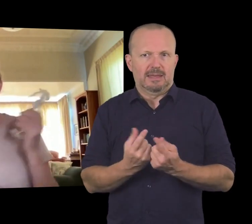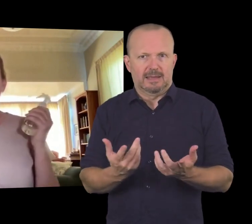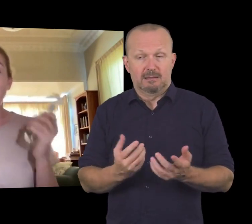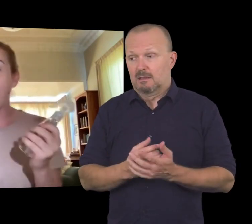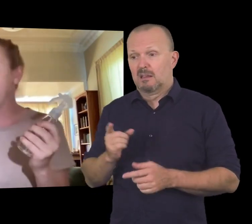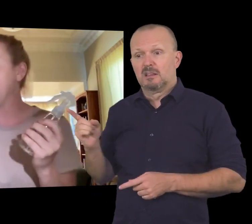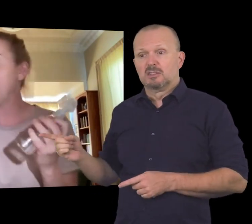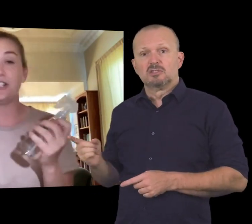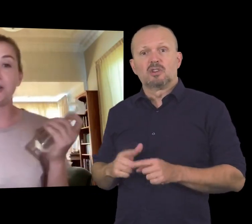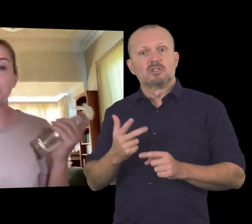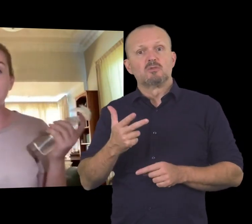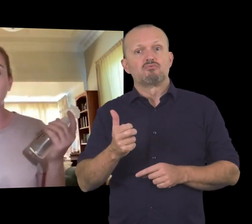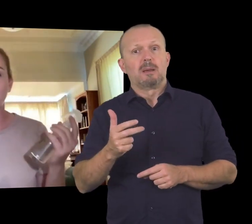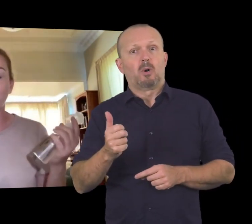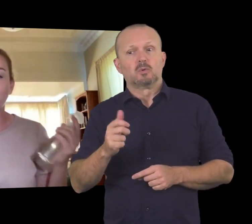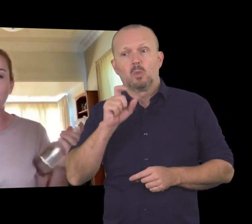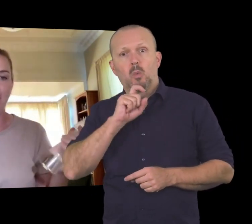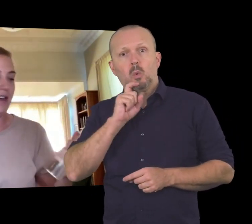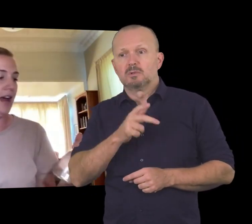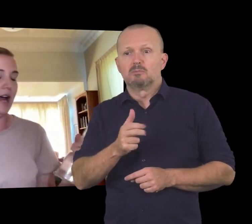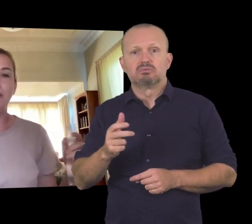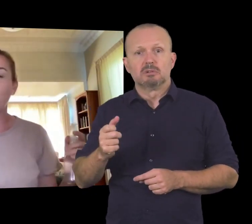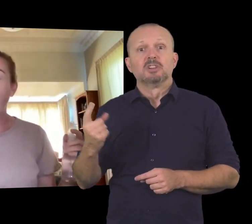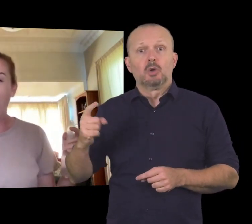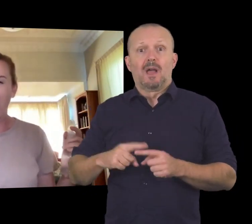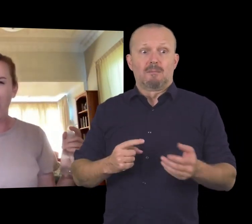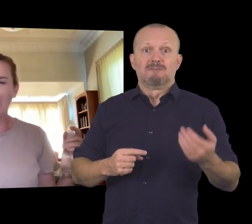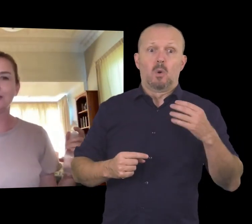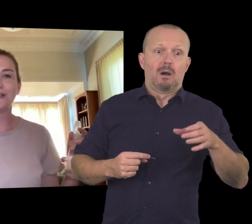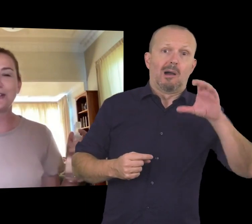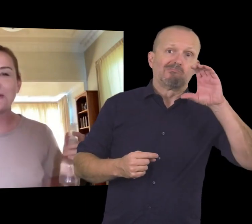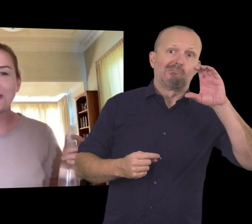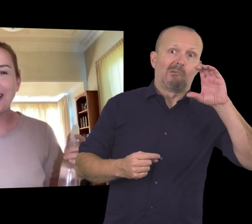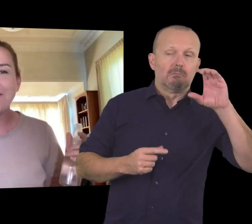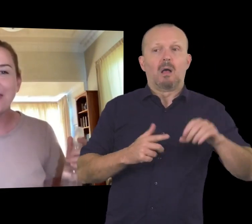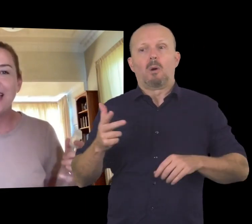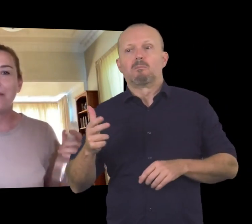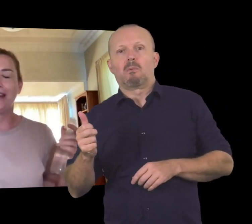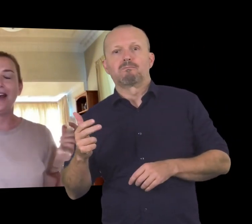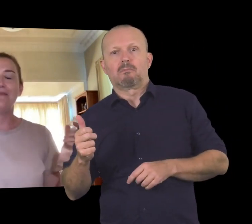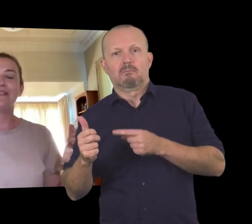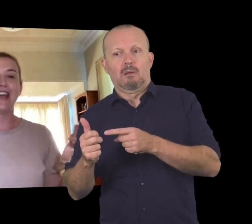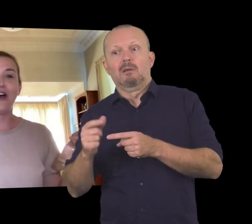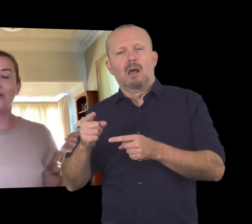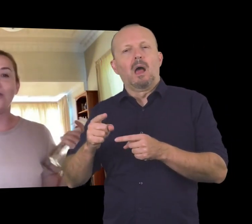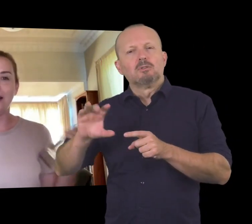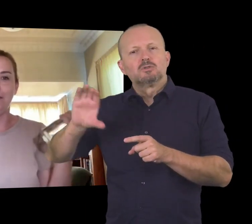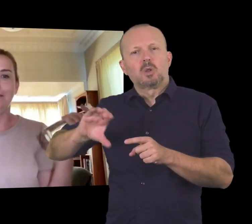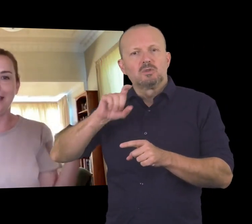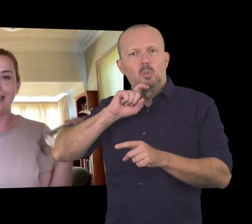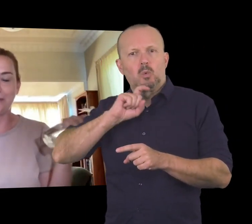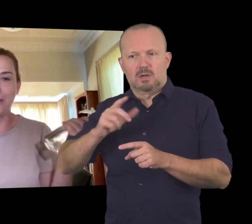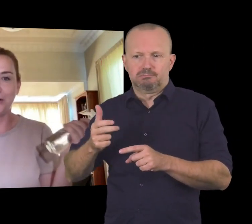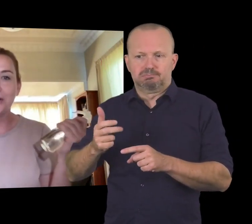doing. These are just spray bottles with water. They've got salty water in them, but they are